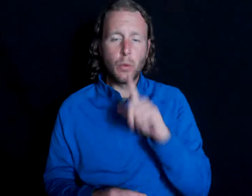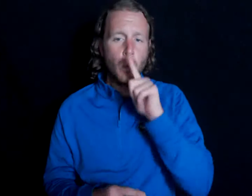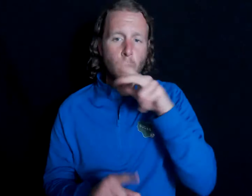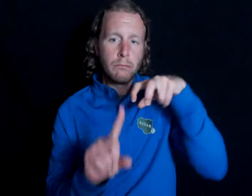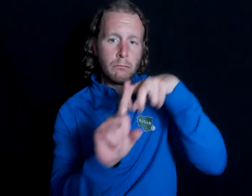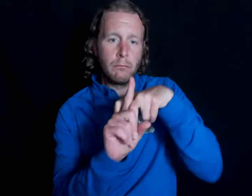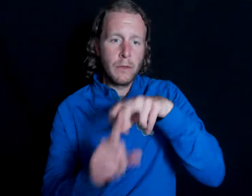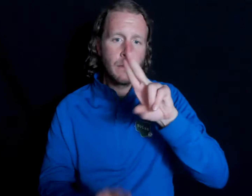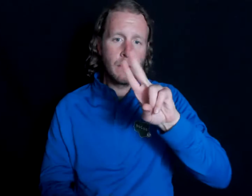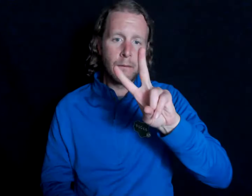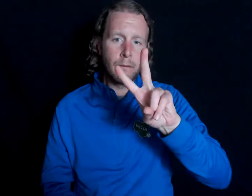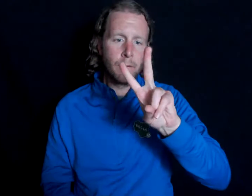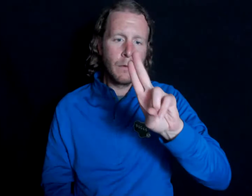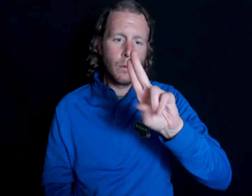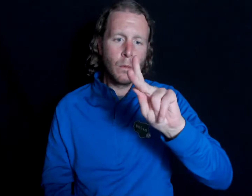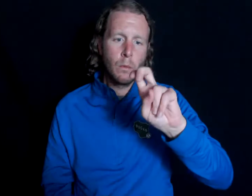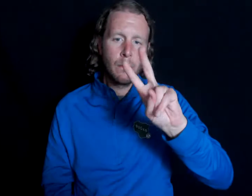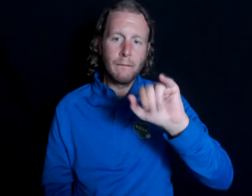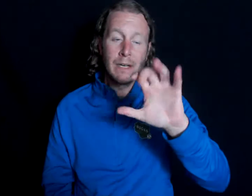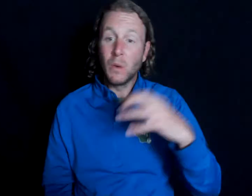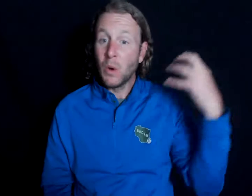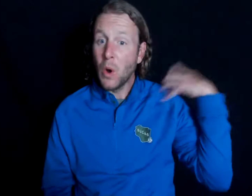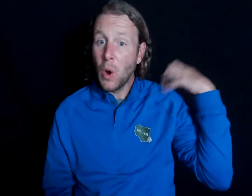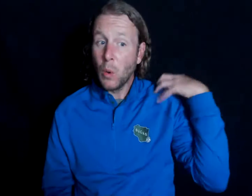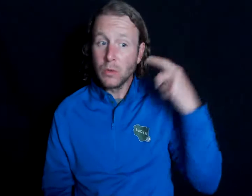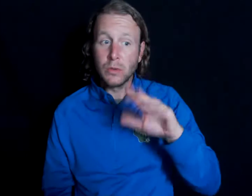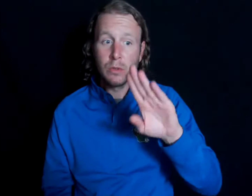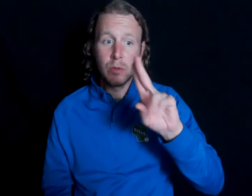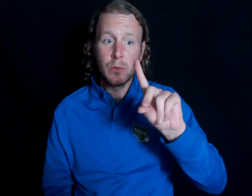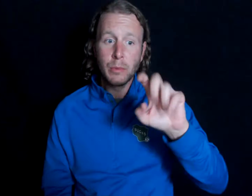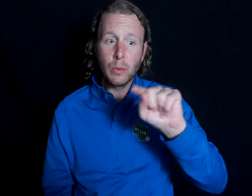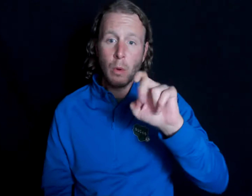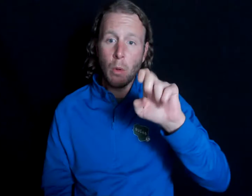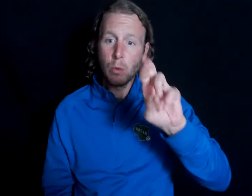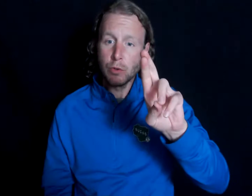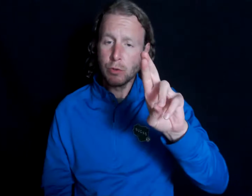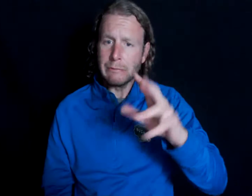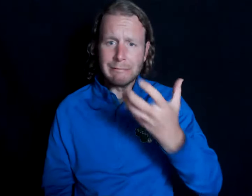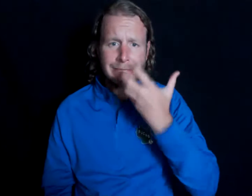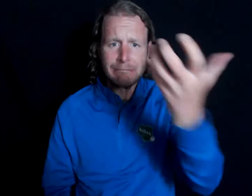Budenholzer on the sidelines yelling for a foul. Steve Clifford wants to talk things over.